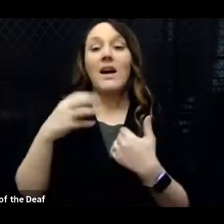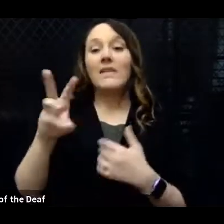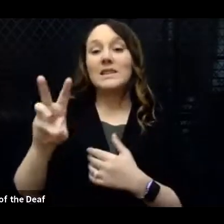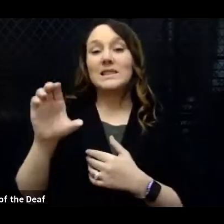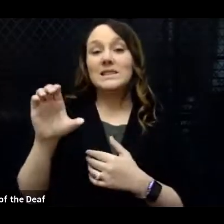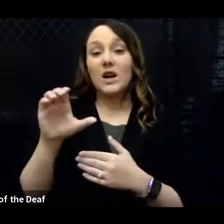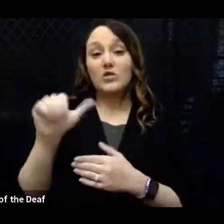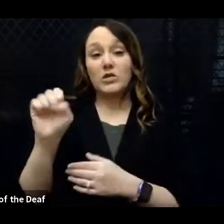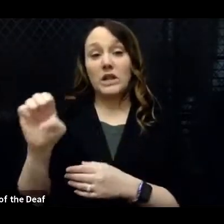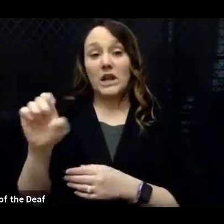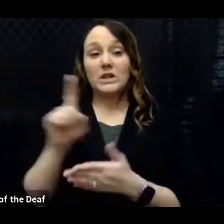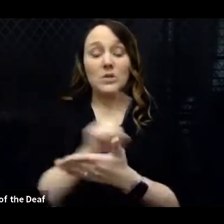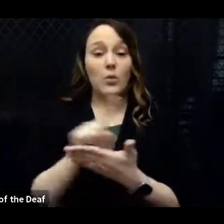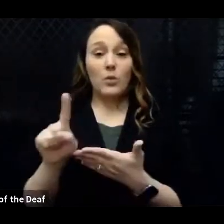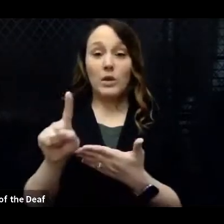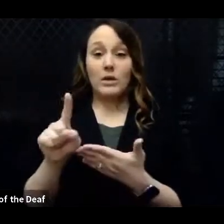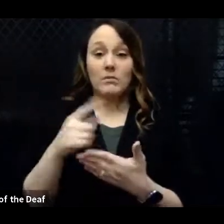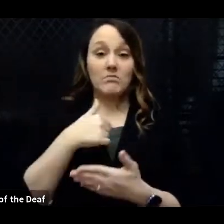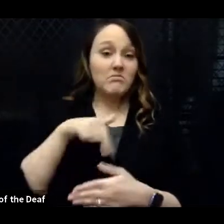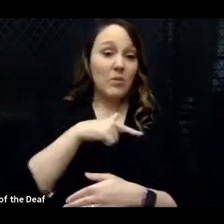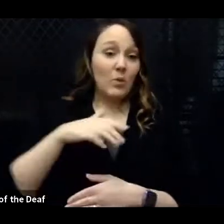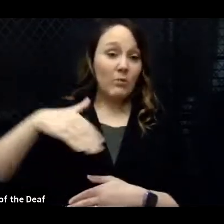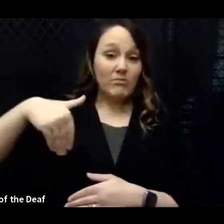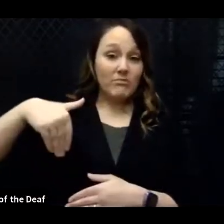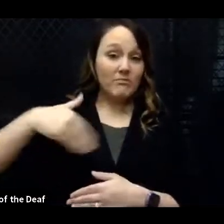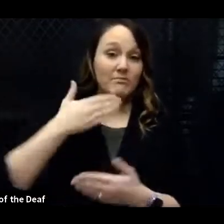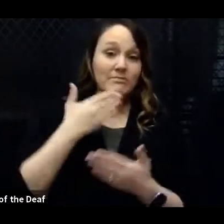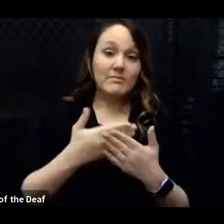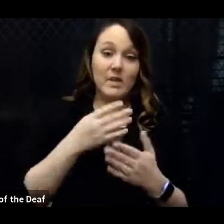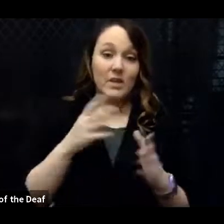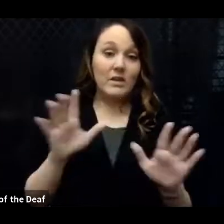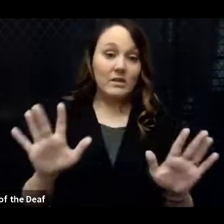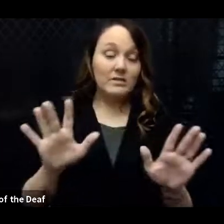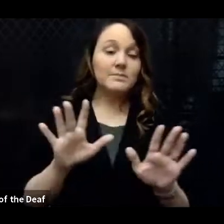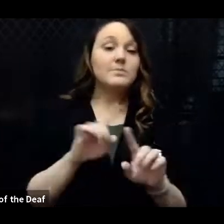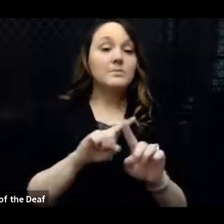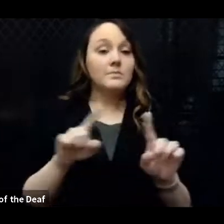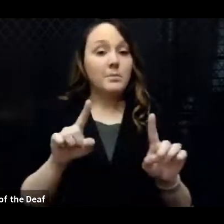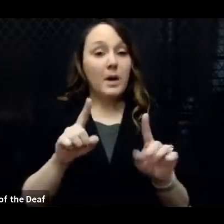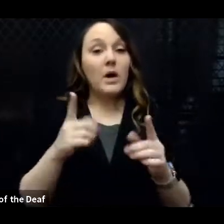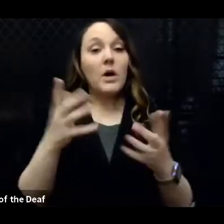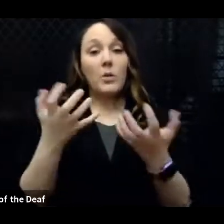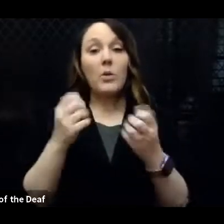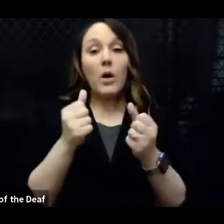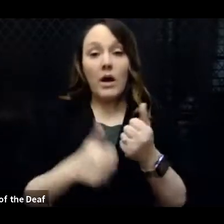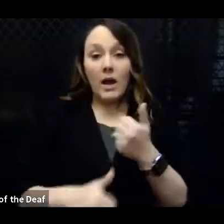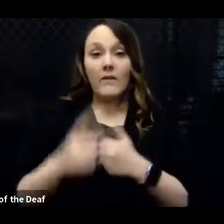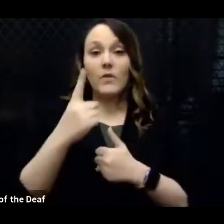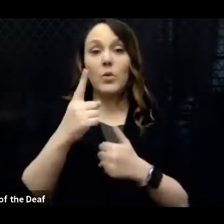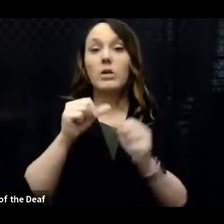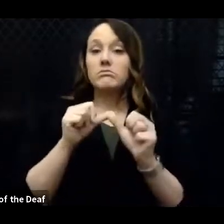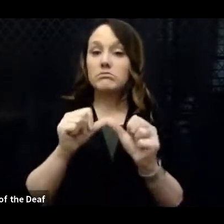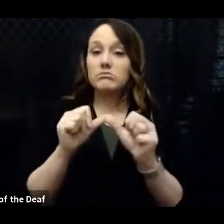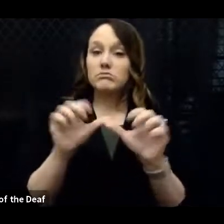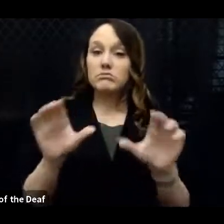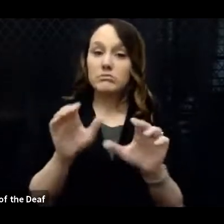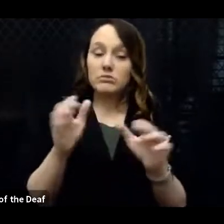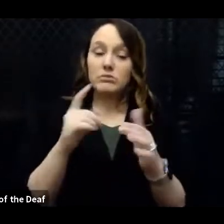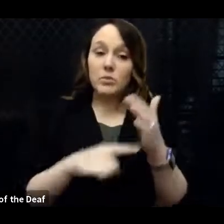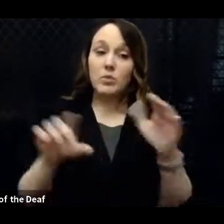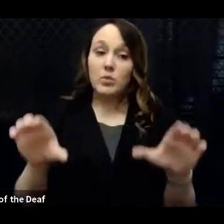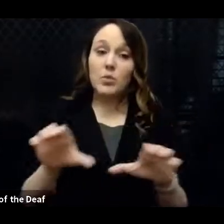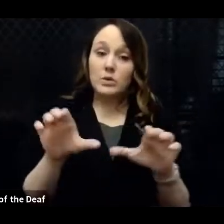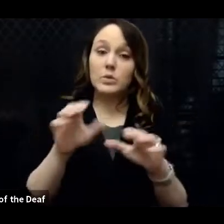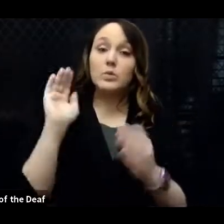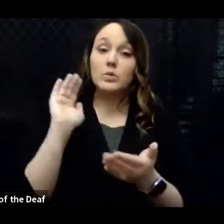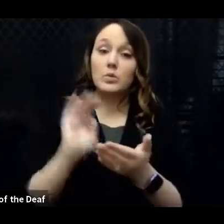1 week. We haven't had that, thank goodness, here in Knox County. So we want everybody to continue doing the things you're doing to reduce risk